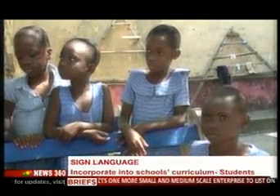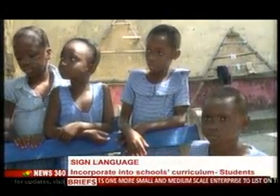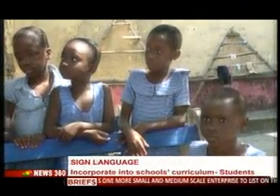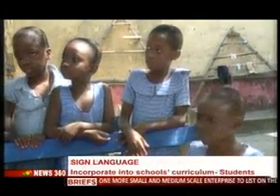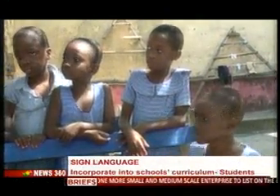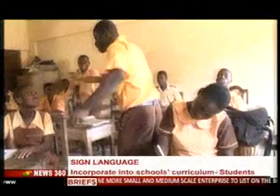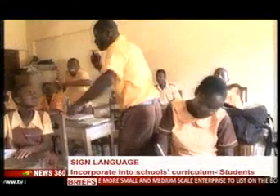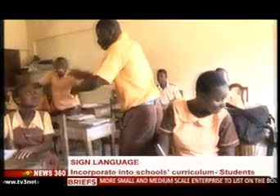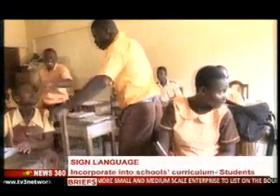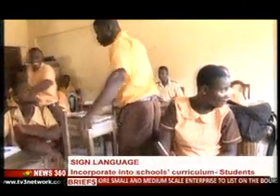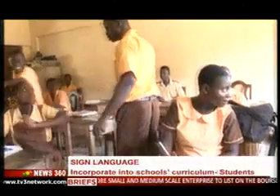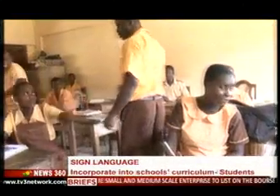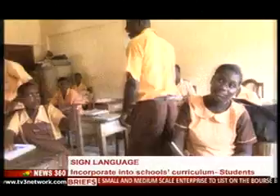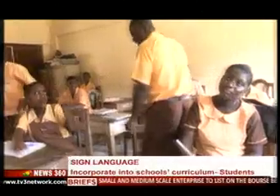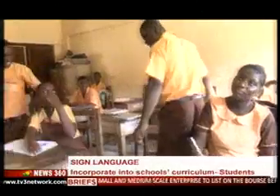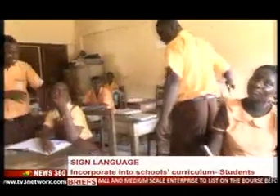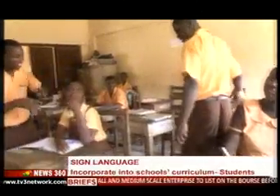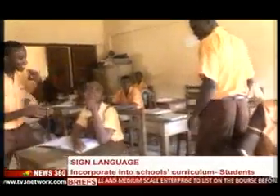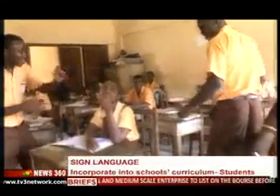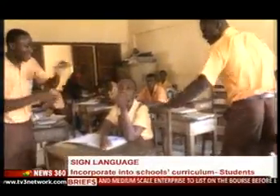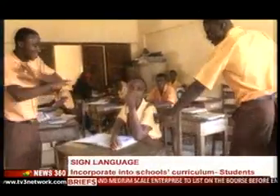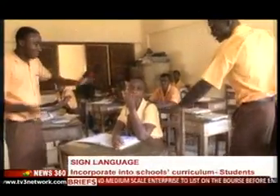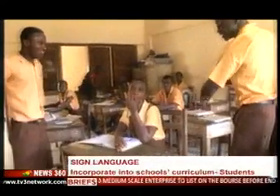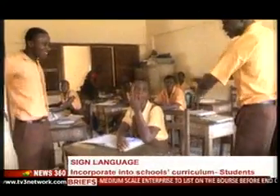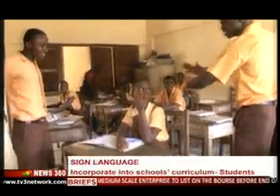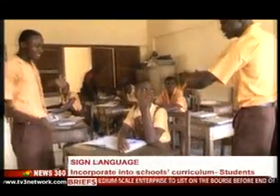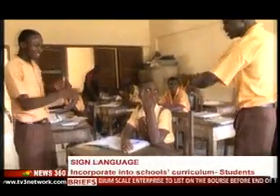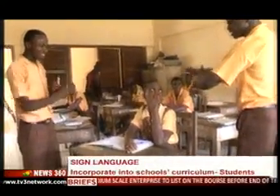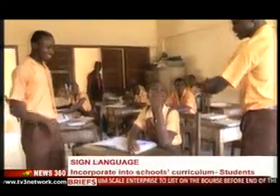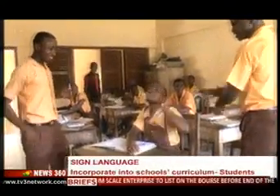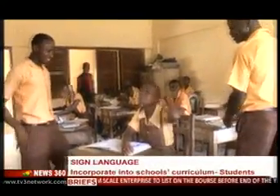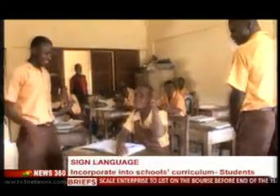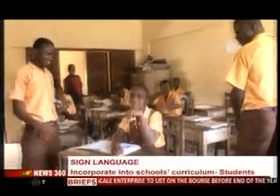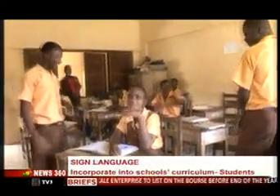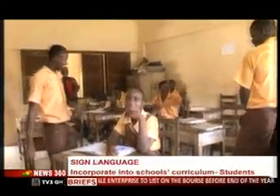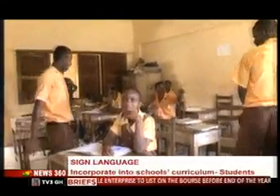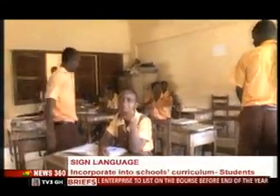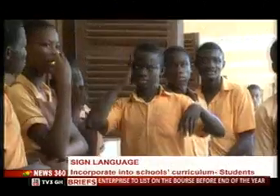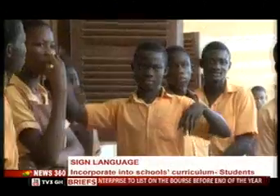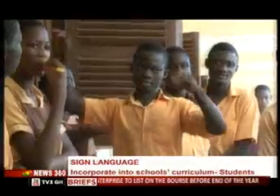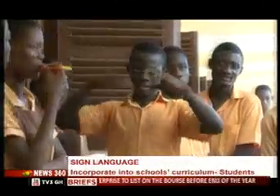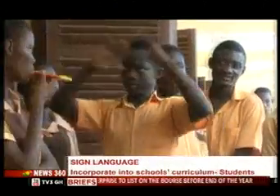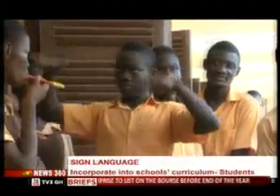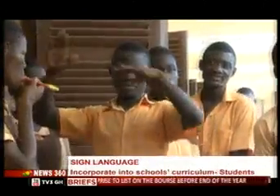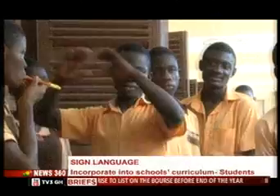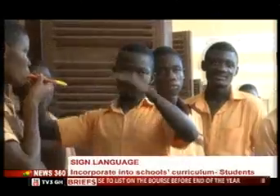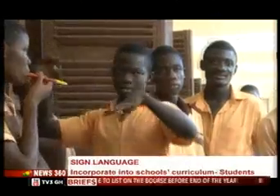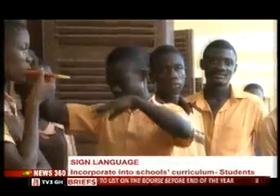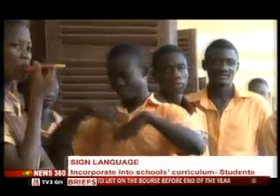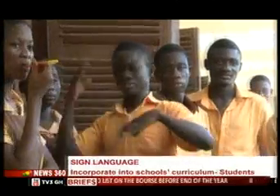of Ghana indicates more than 260,000 people in Ghana are hearing impaired. Lack of effective communication with